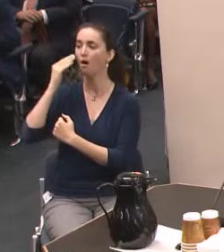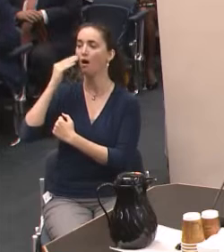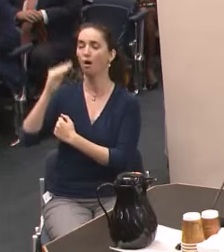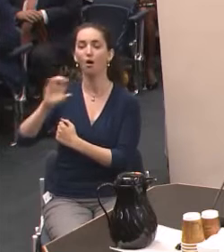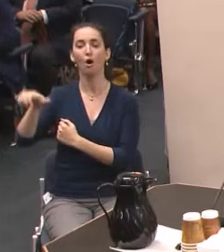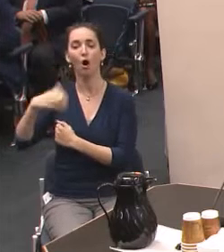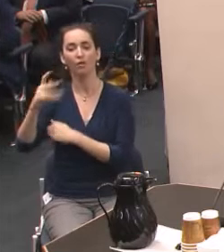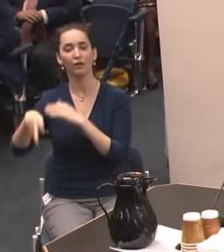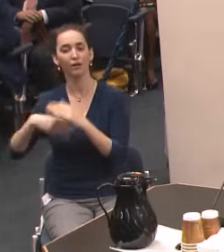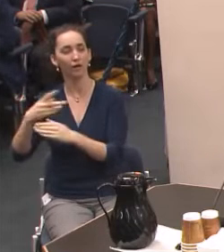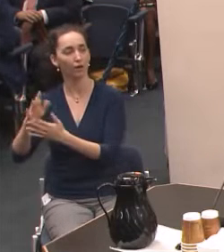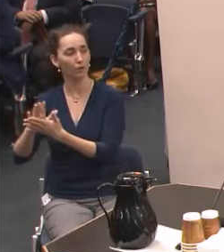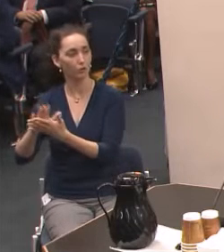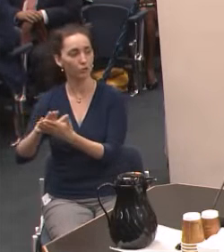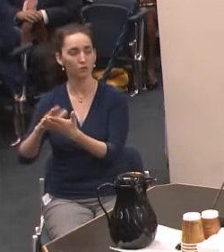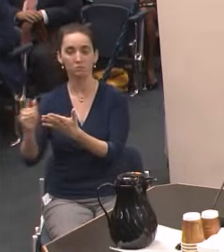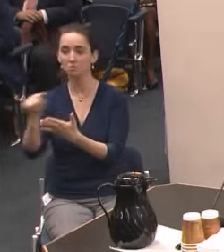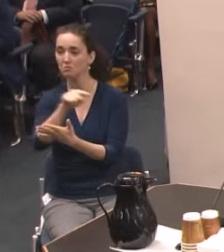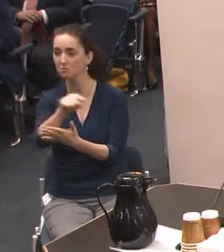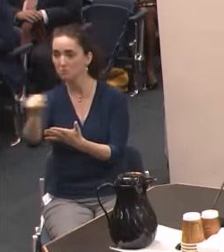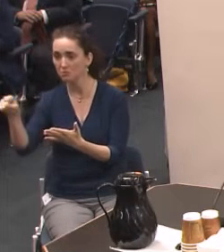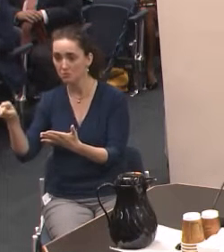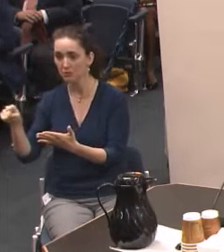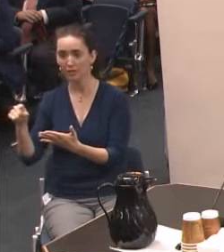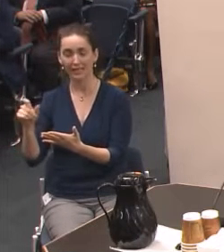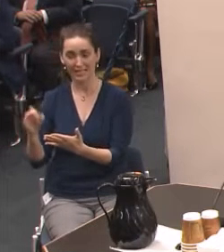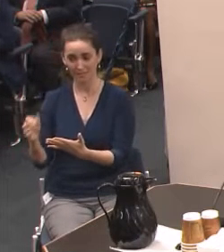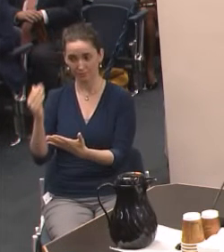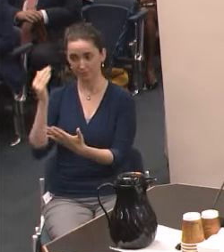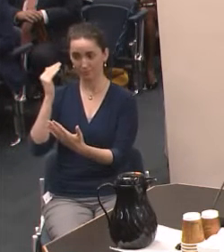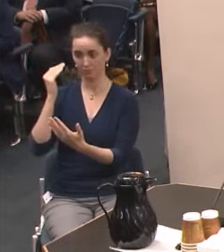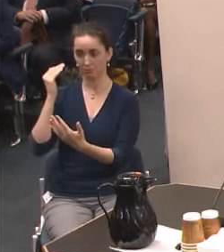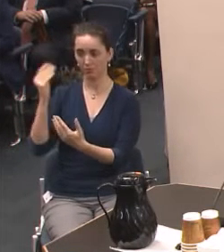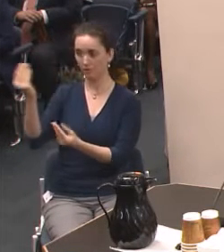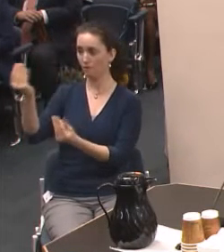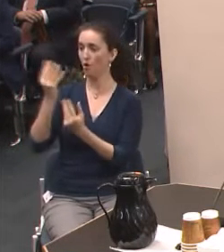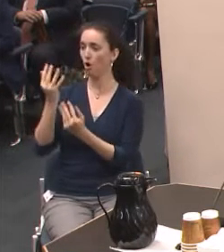topics like adoption are now gonna be allowed, the times that my eating